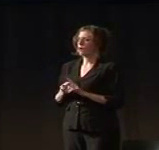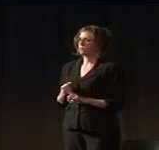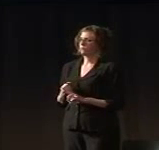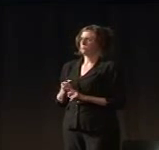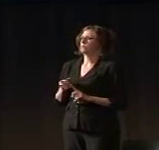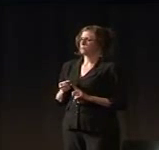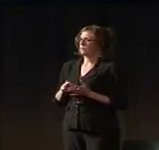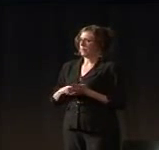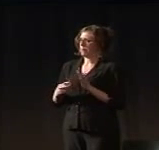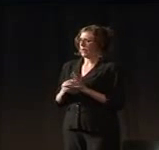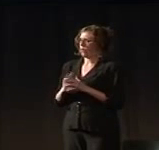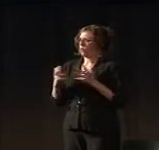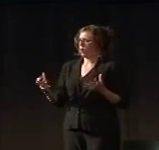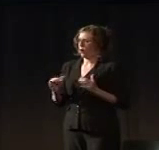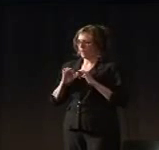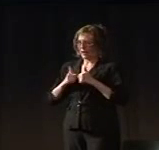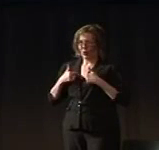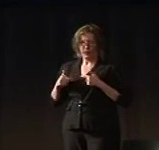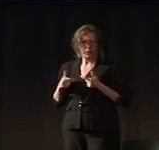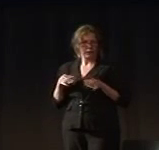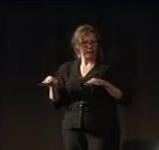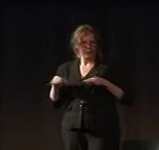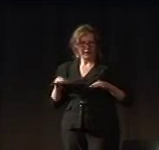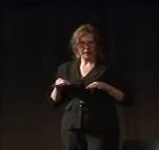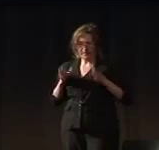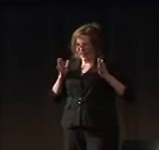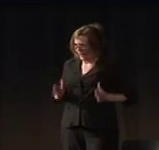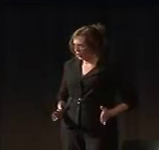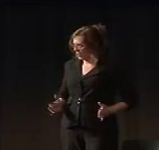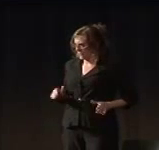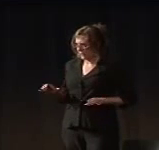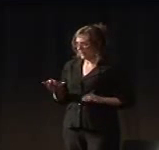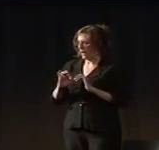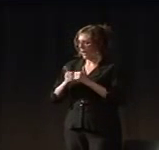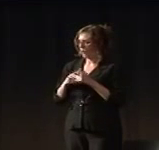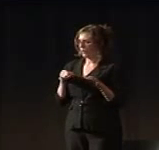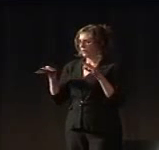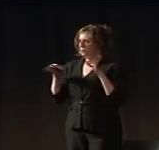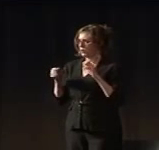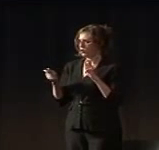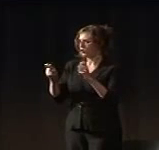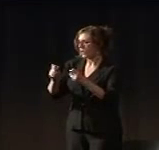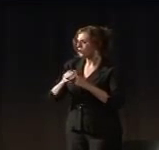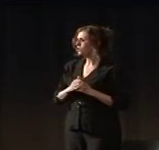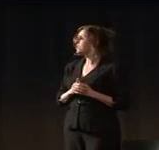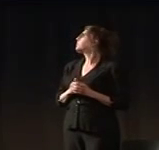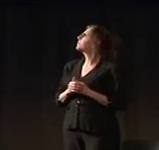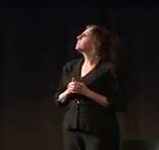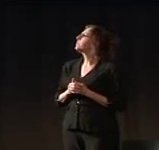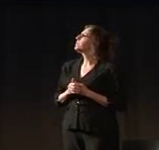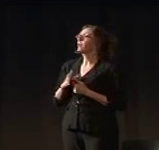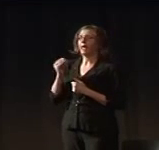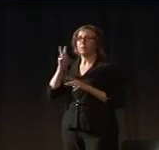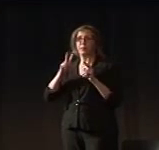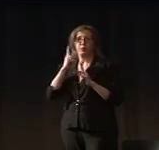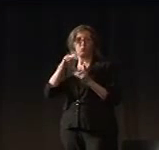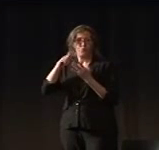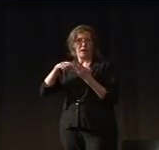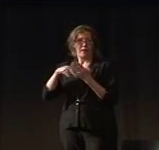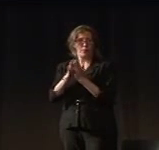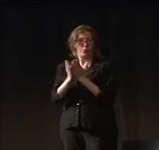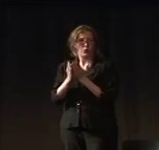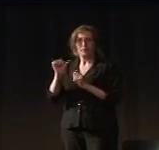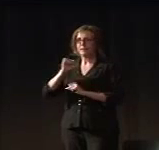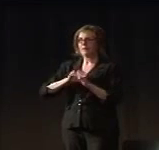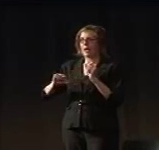of agency, how we account for change. And again, readers or fans of that early textbook, Science in Action, will remember very